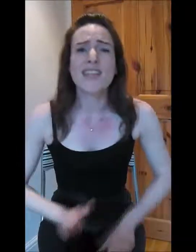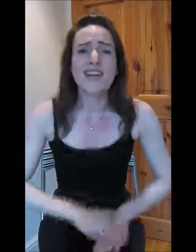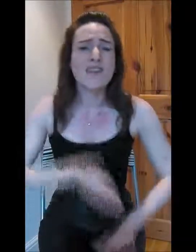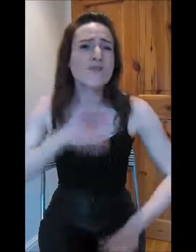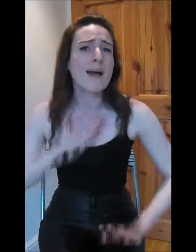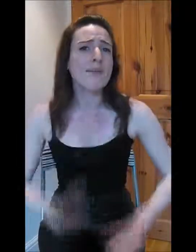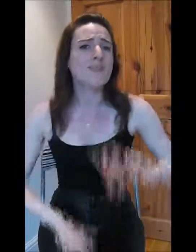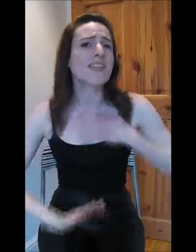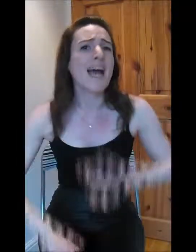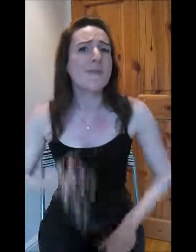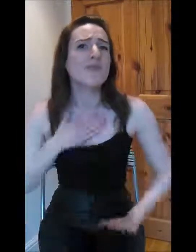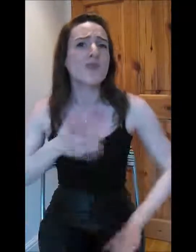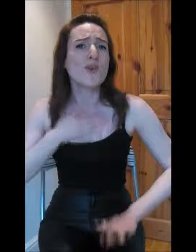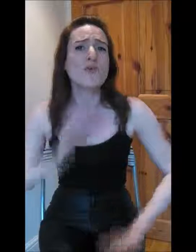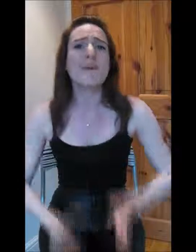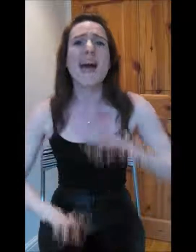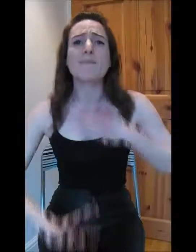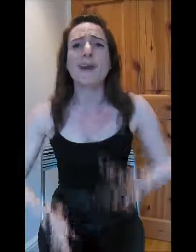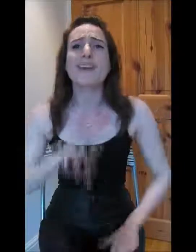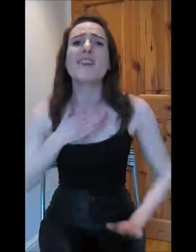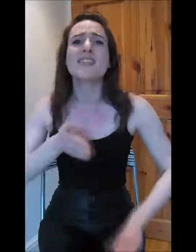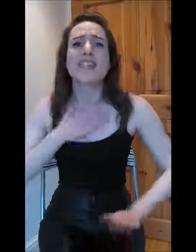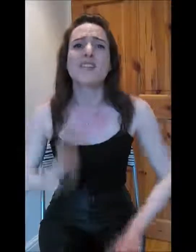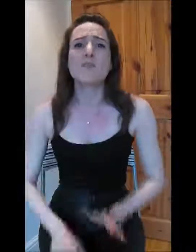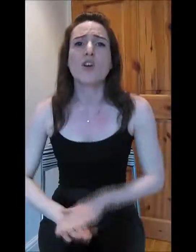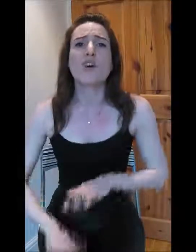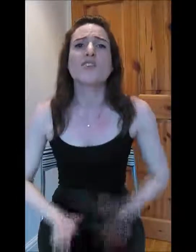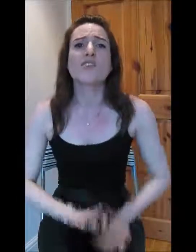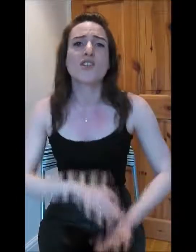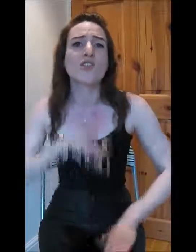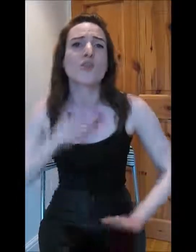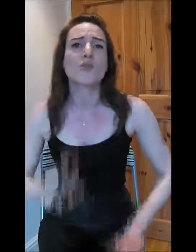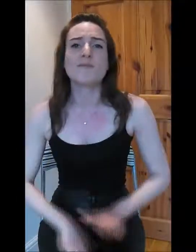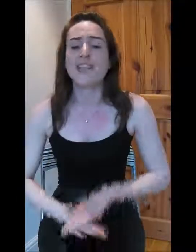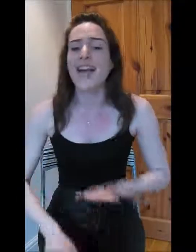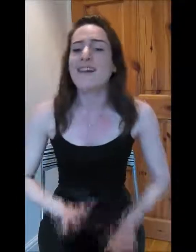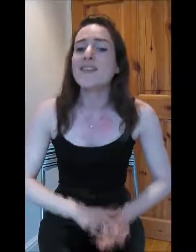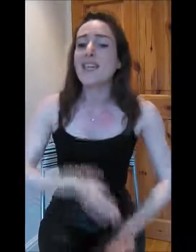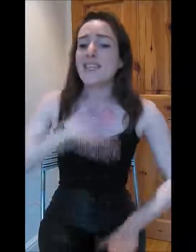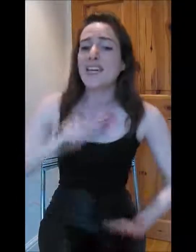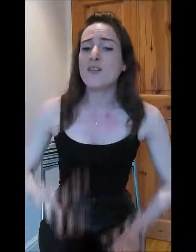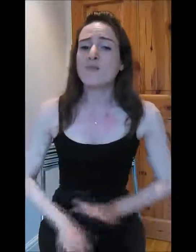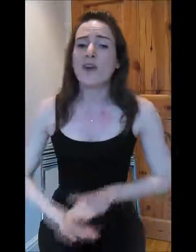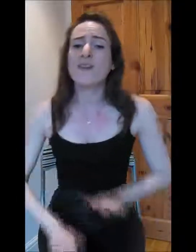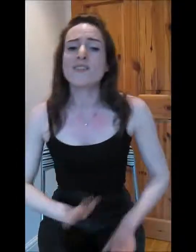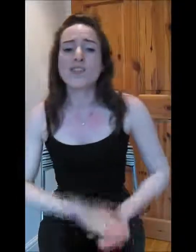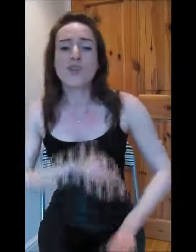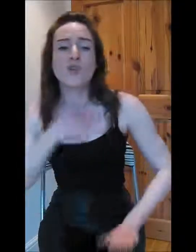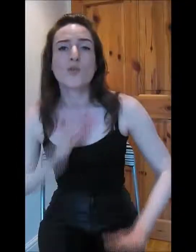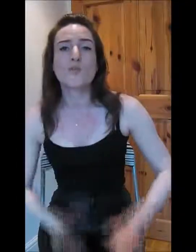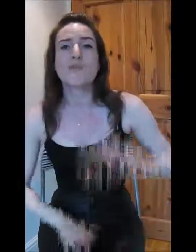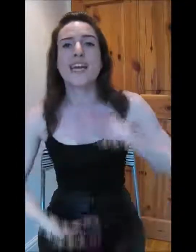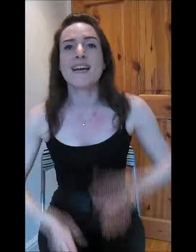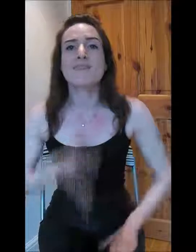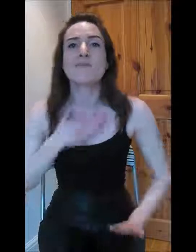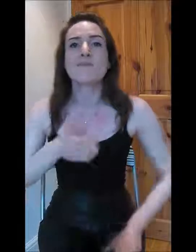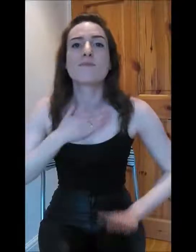Tell the man with the gamble, with the backbiter. Tell the God, gonna put them down. Tell the God, gonna put them down.